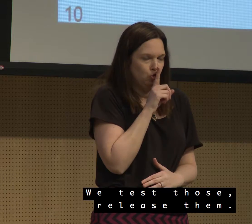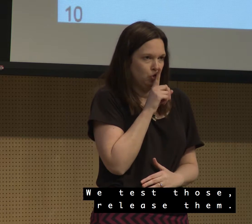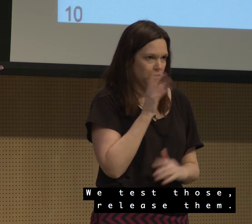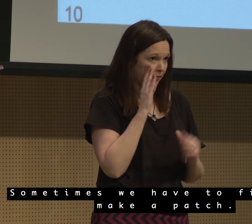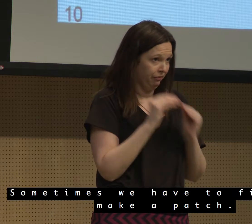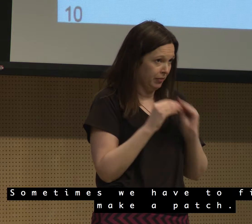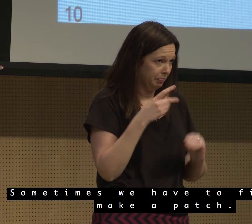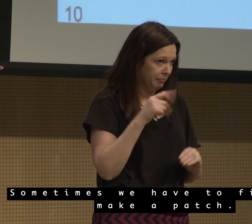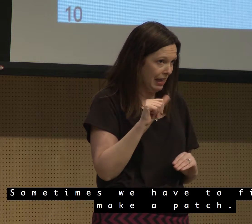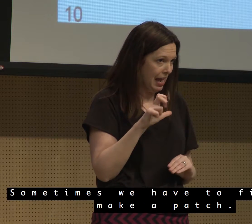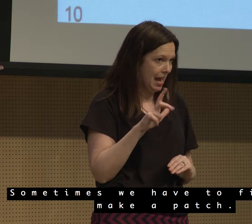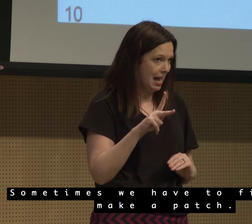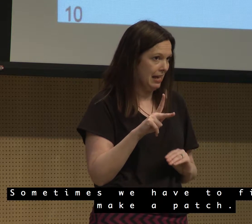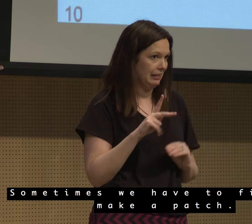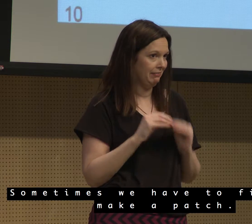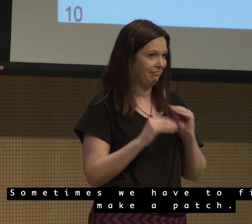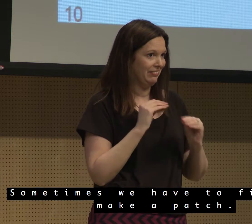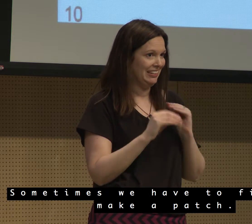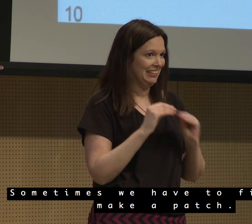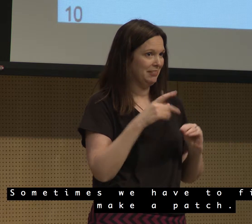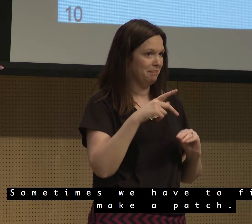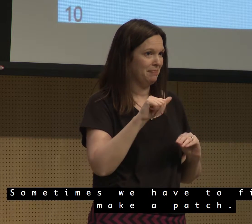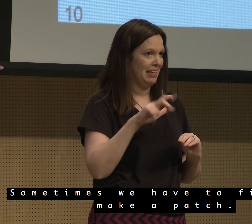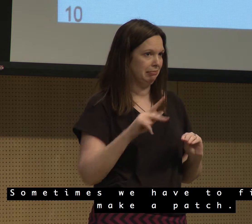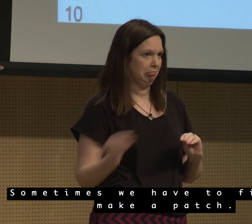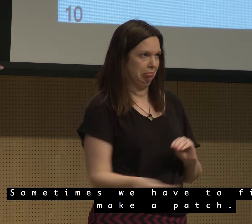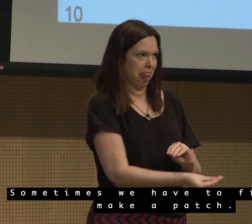them. Sometimes if we have to fix it, make a patch.